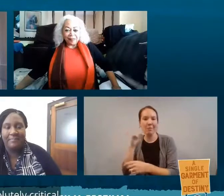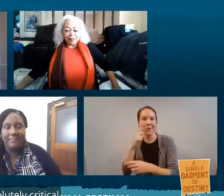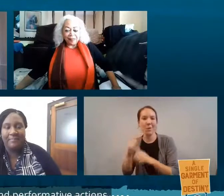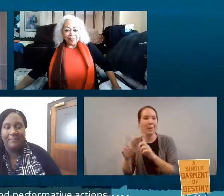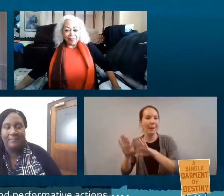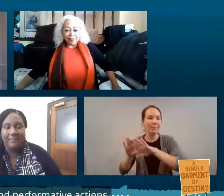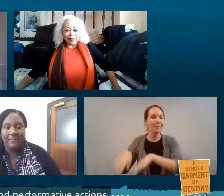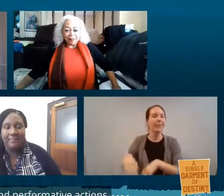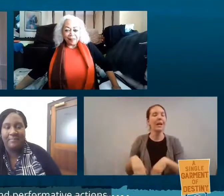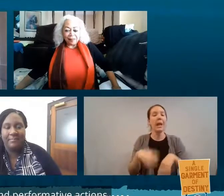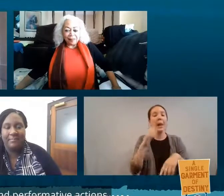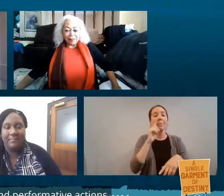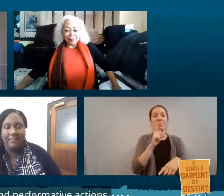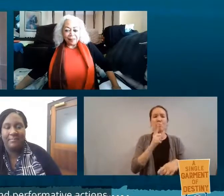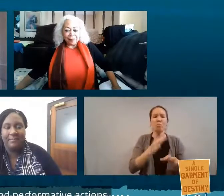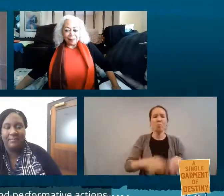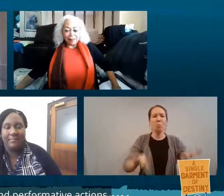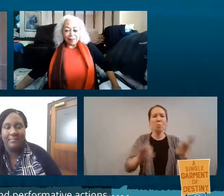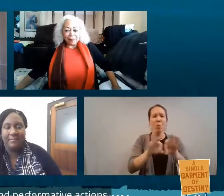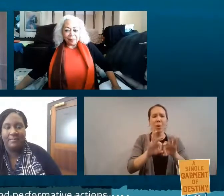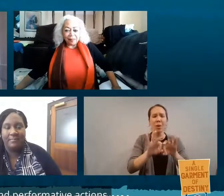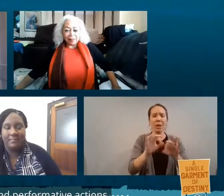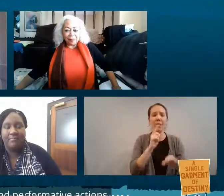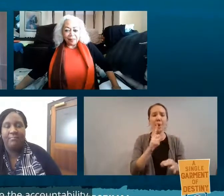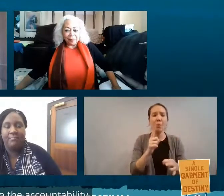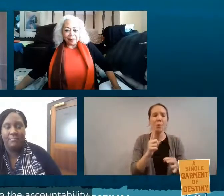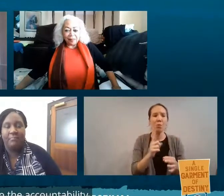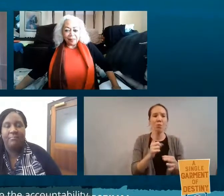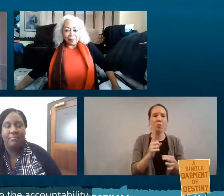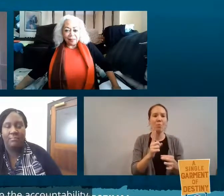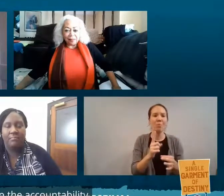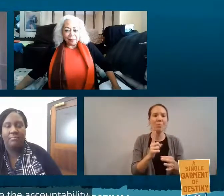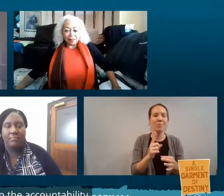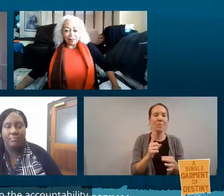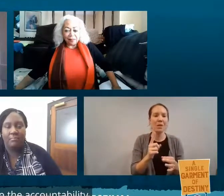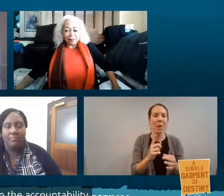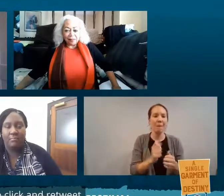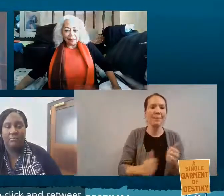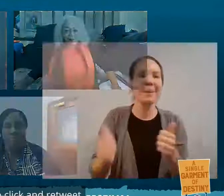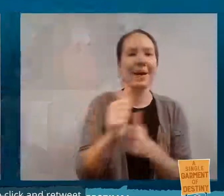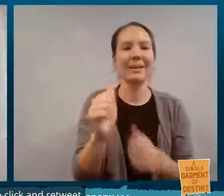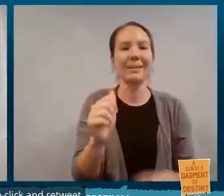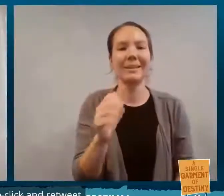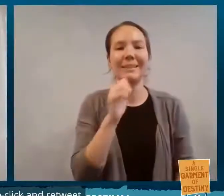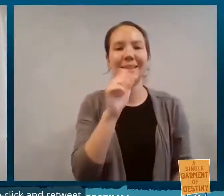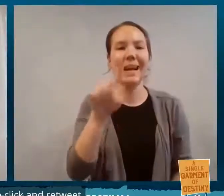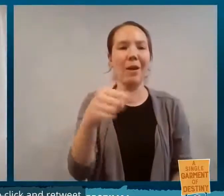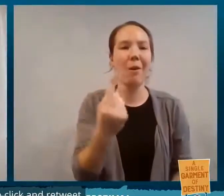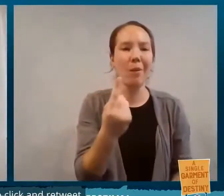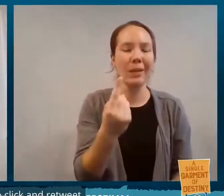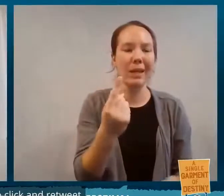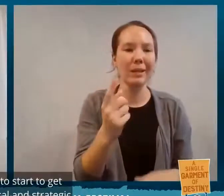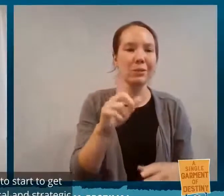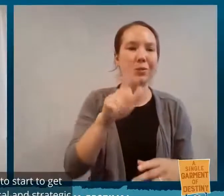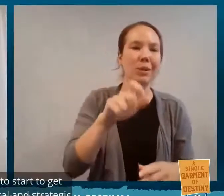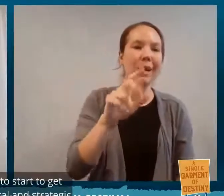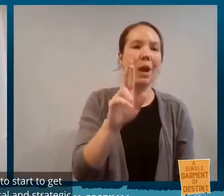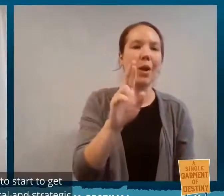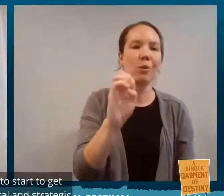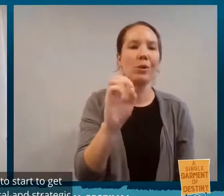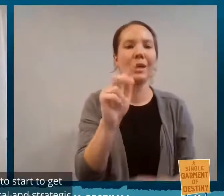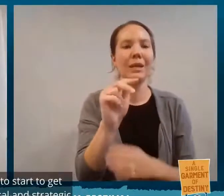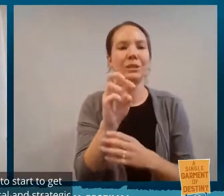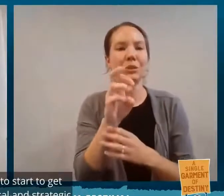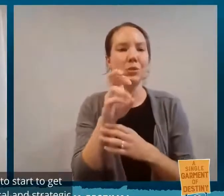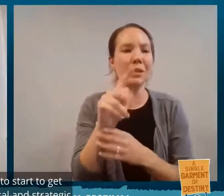absolutely critical that we move beyond performative action. So in addition to the accountability, it's not enough to click and retweet. We have to